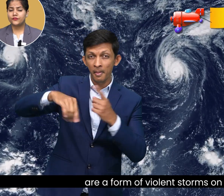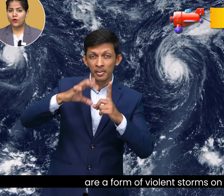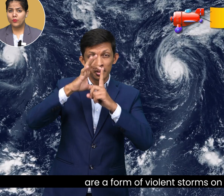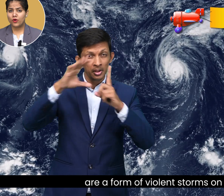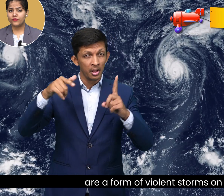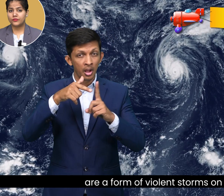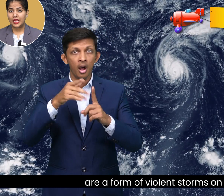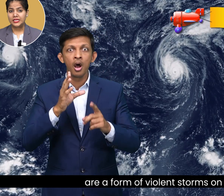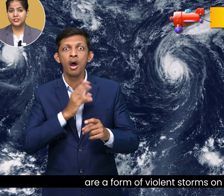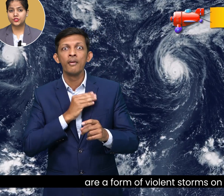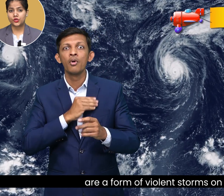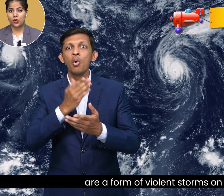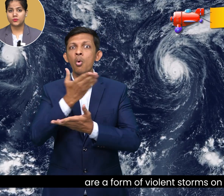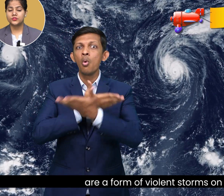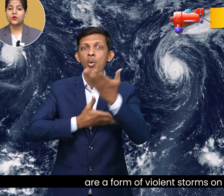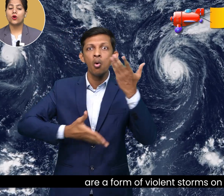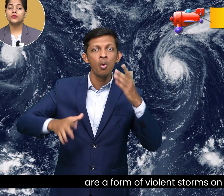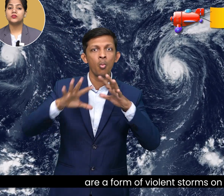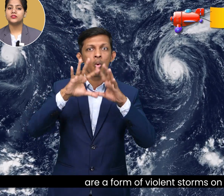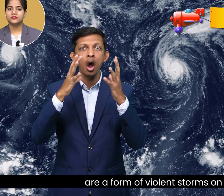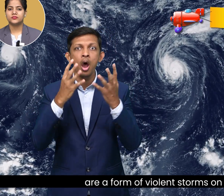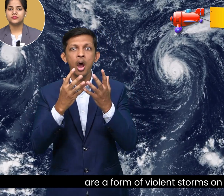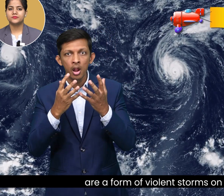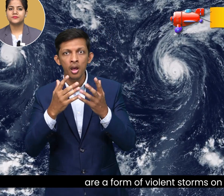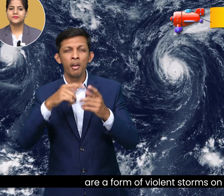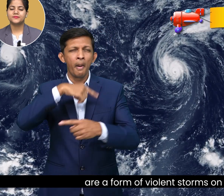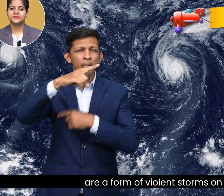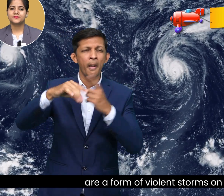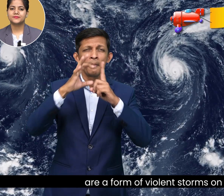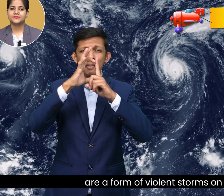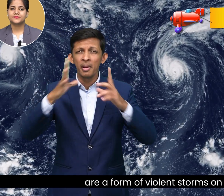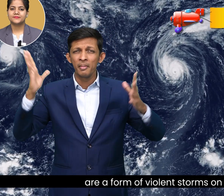Cyclones are a form of violent storms on Earth.